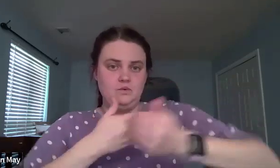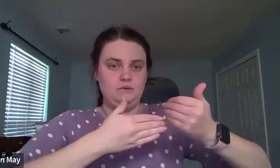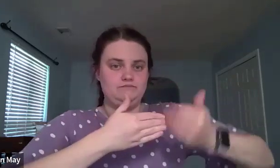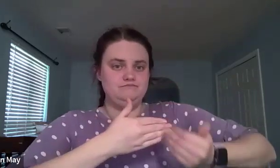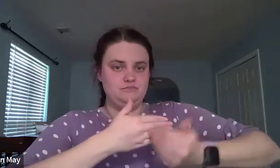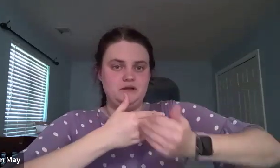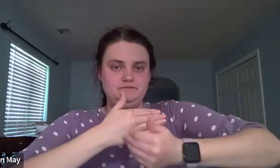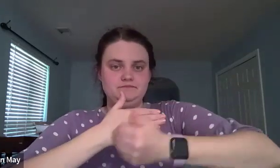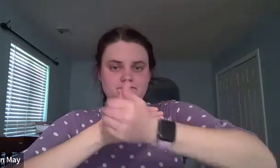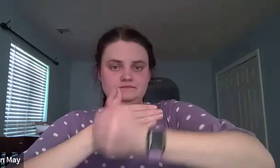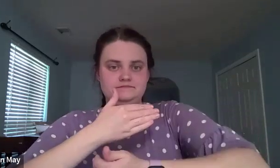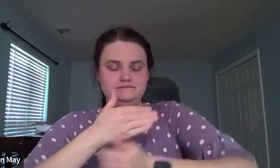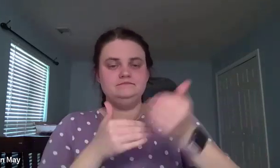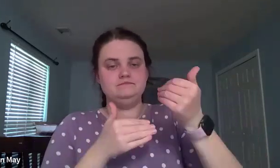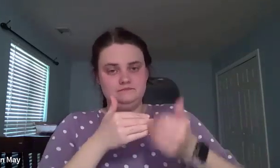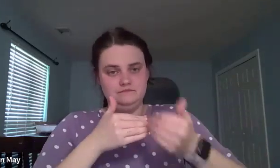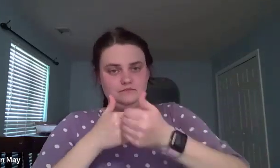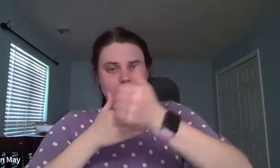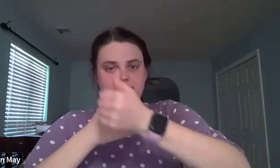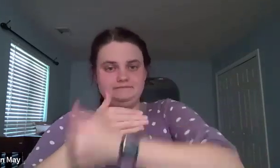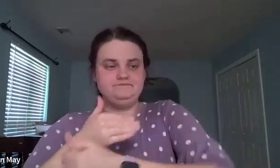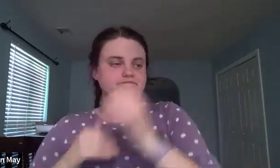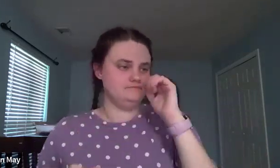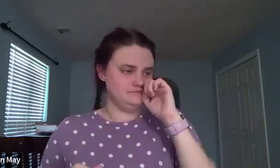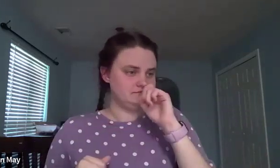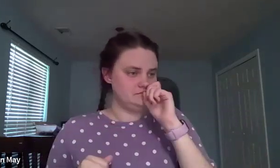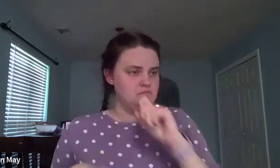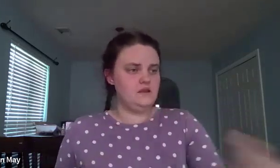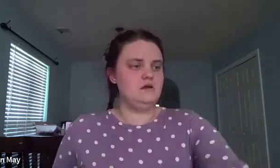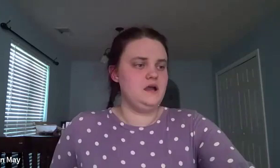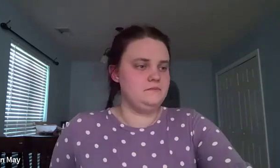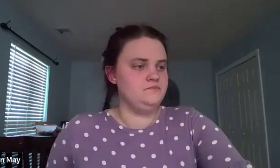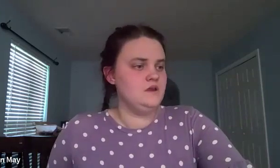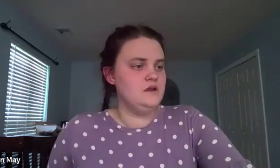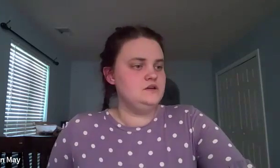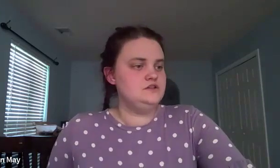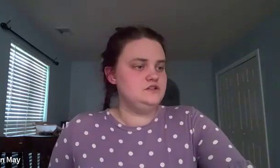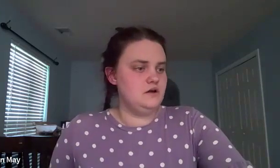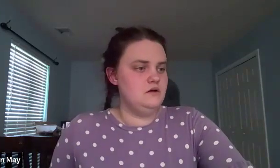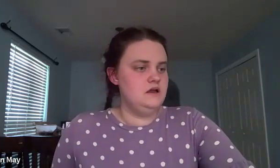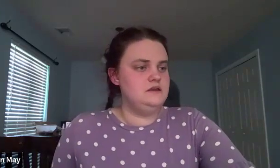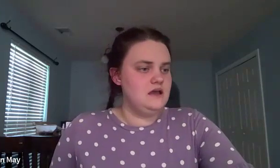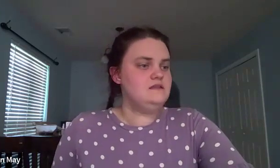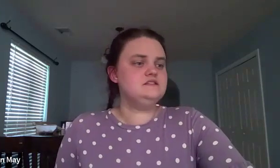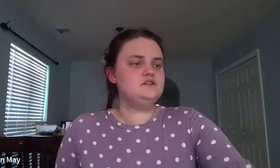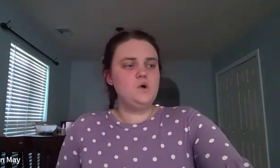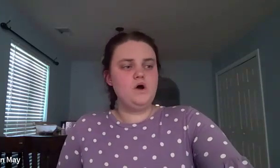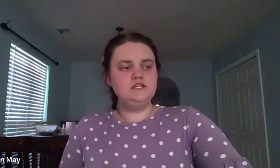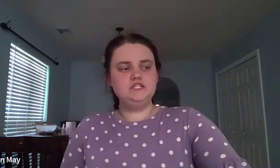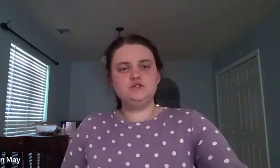Or bread. Bread. Okay. So now let's go on